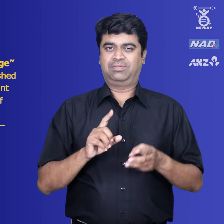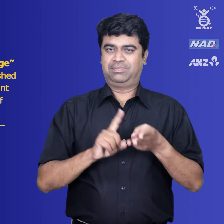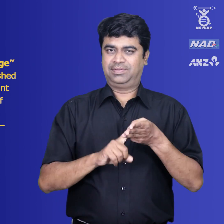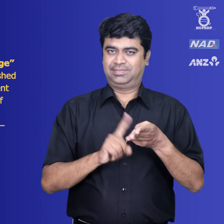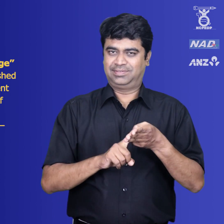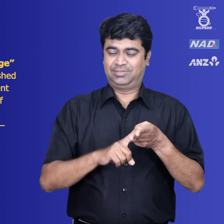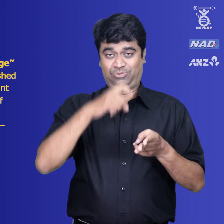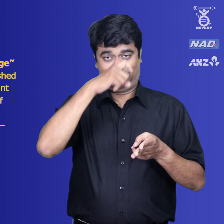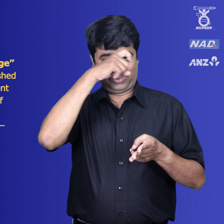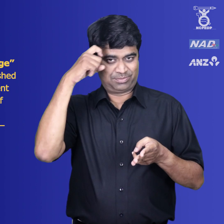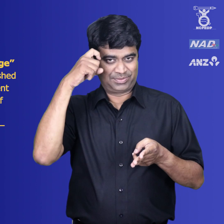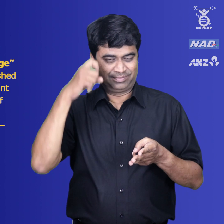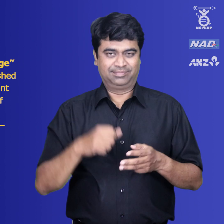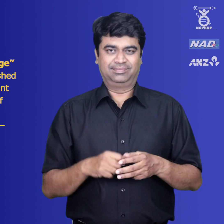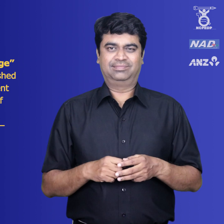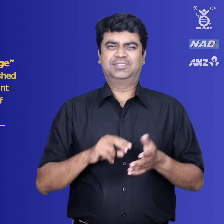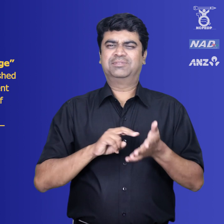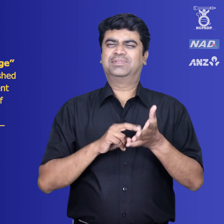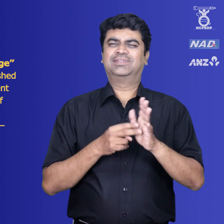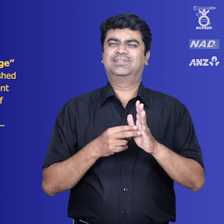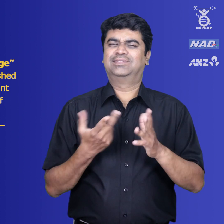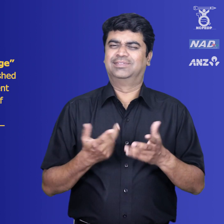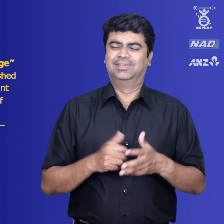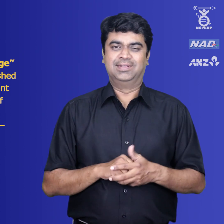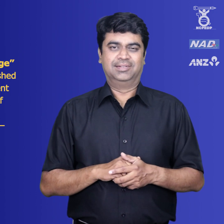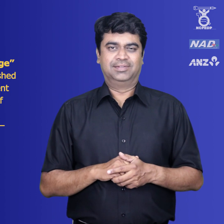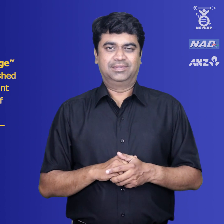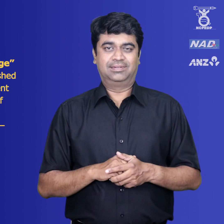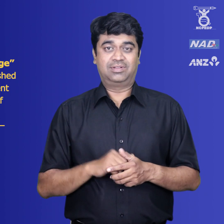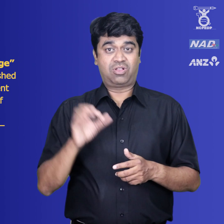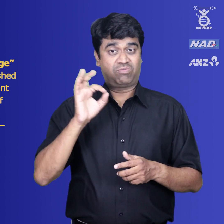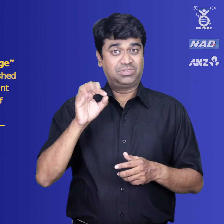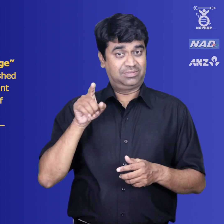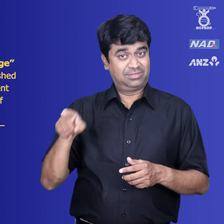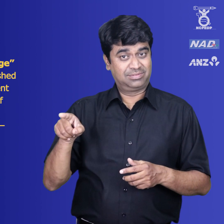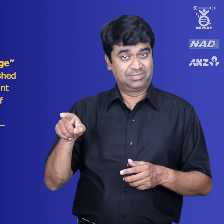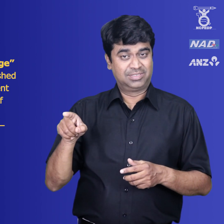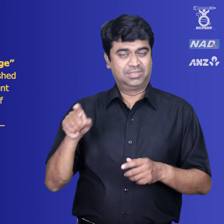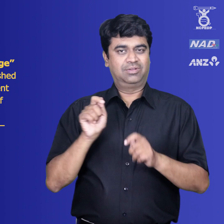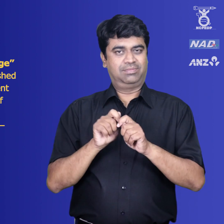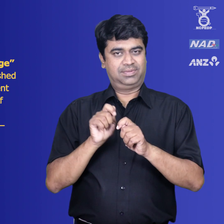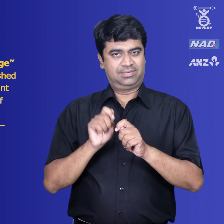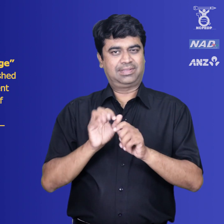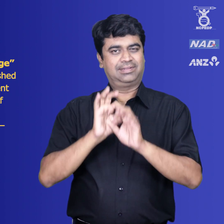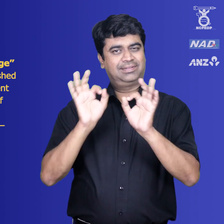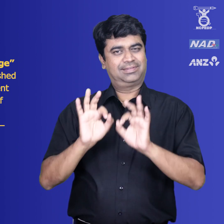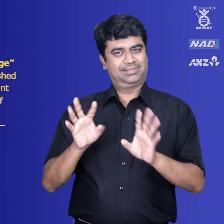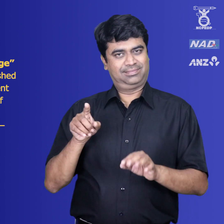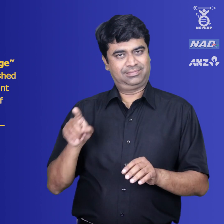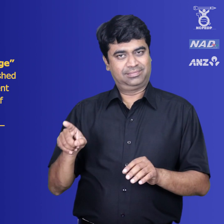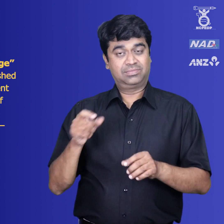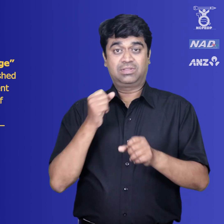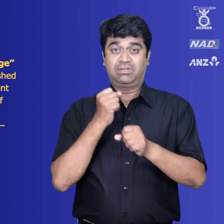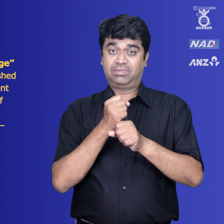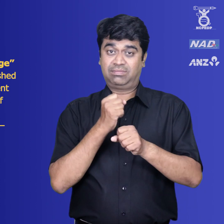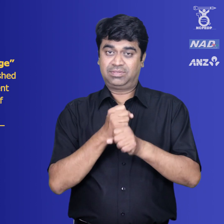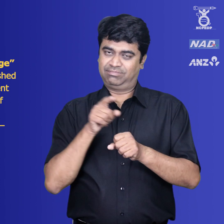Special Employment Exchange means any office or place established and maintained by the